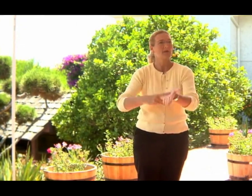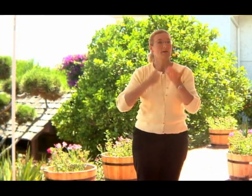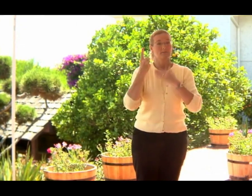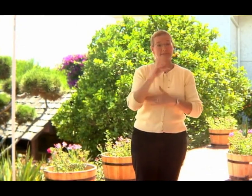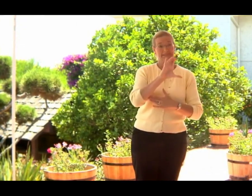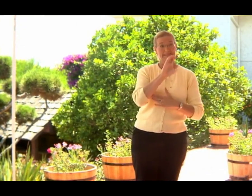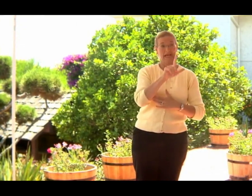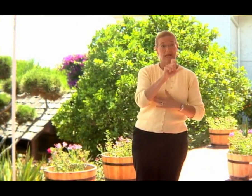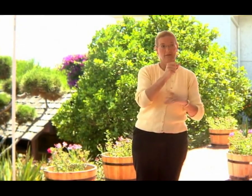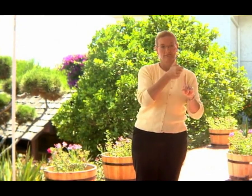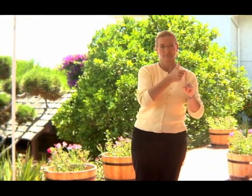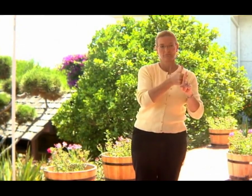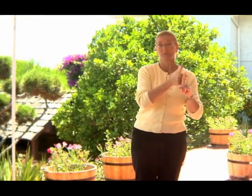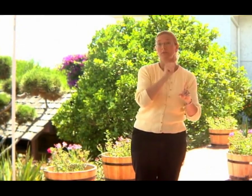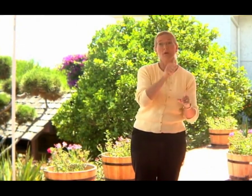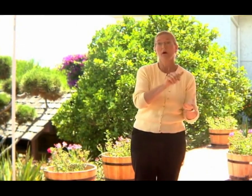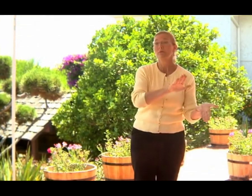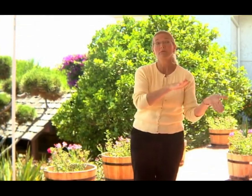However, sometimes cells don't die,